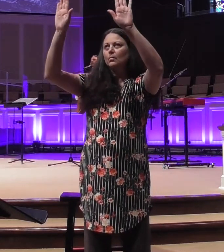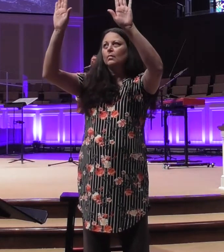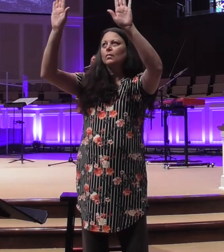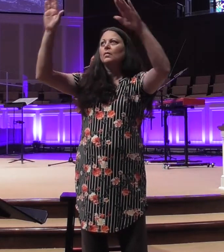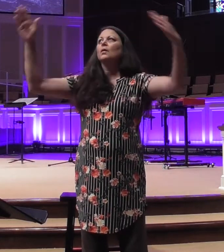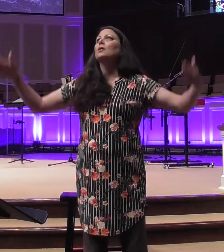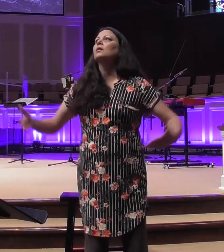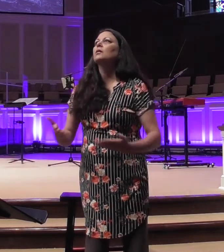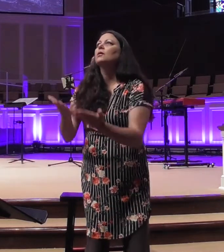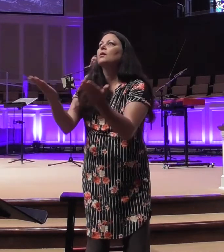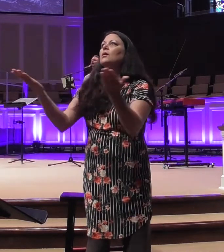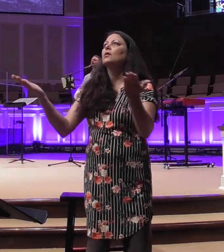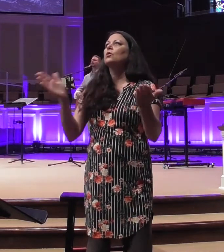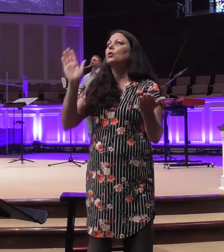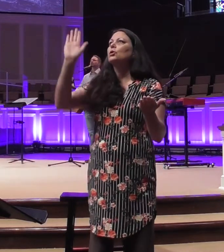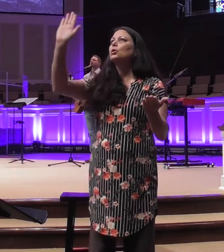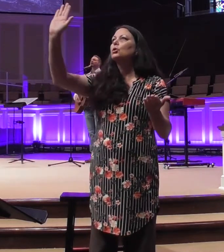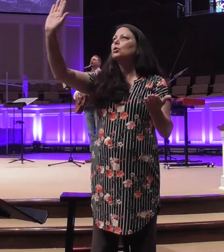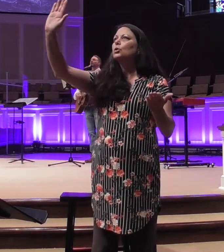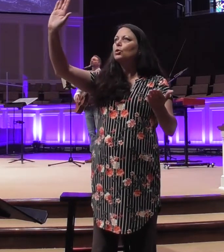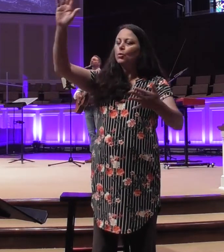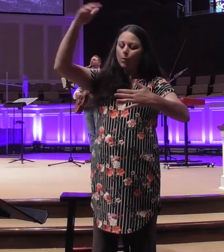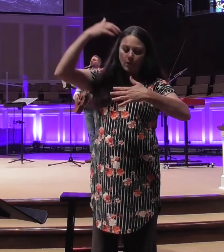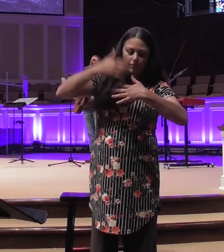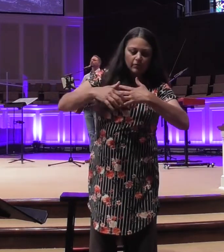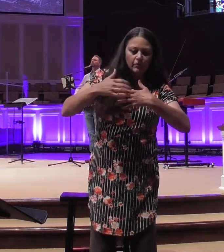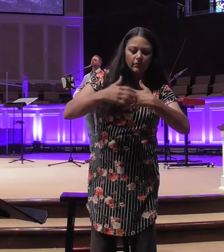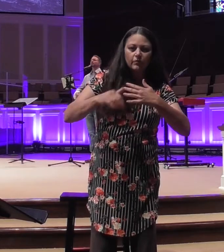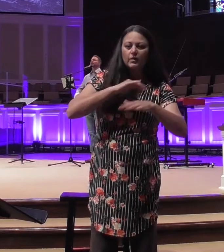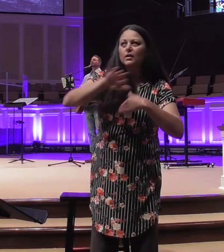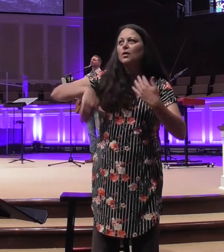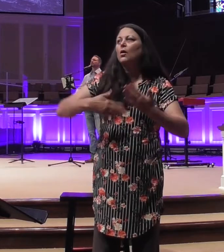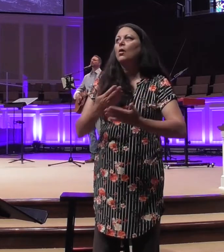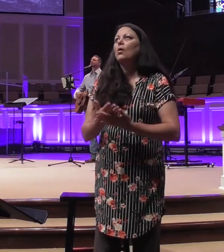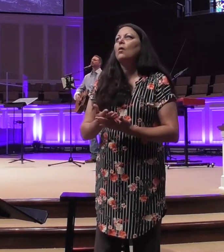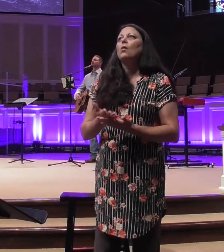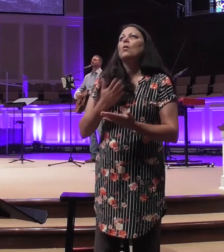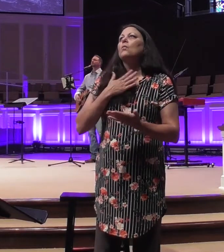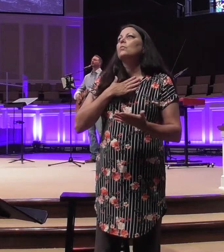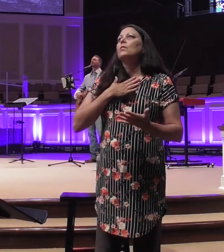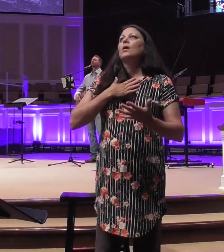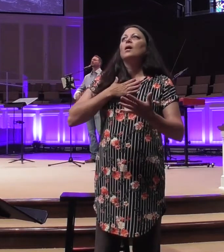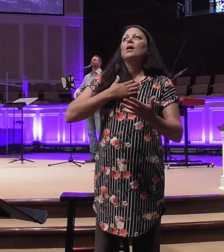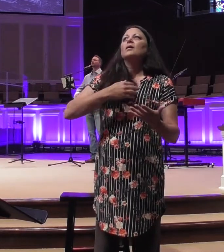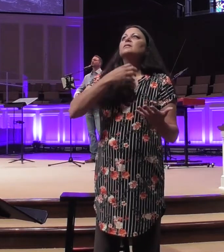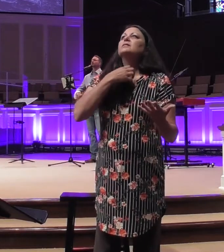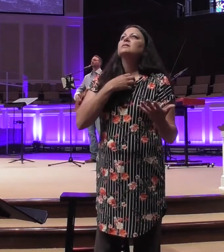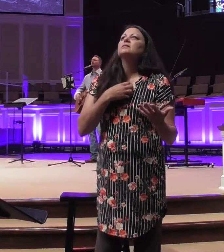Well, here at your feet, my desires and dreams I lay